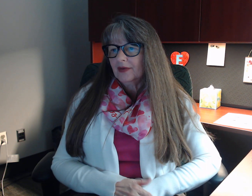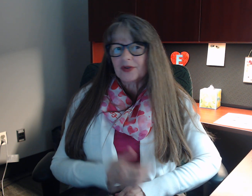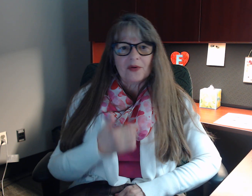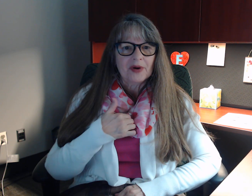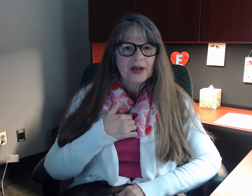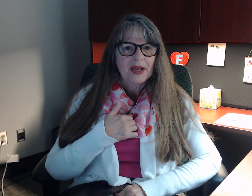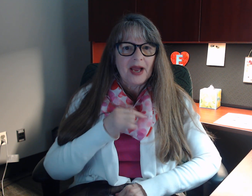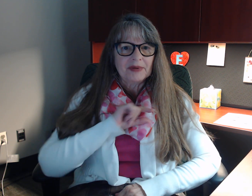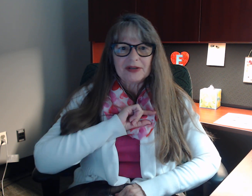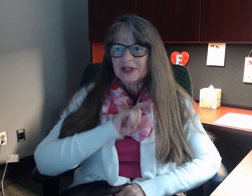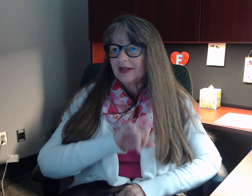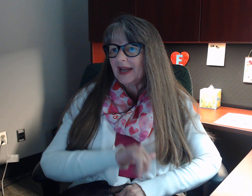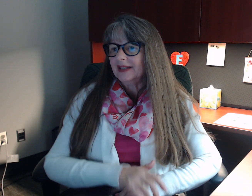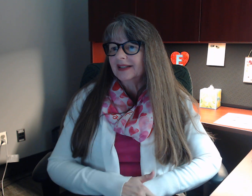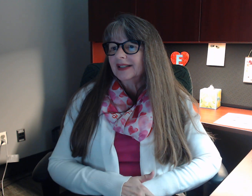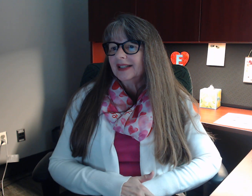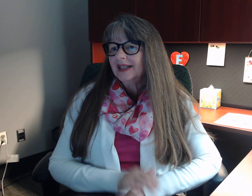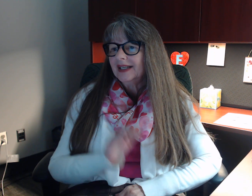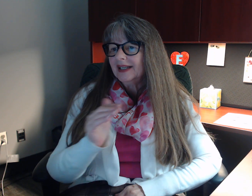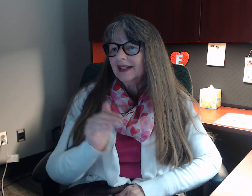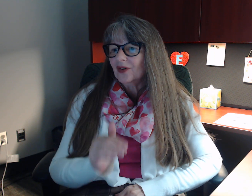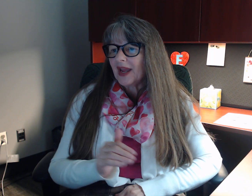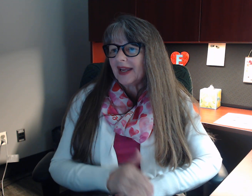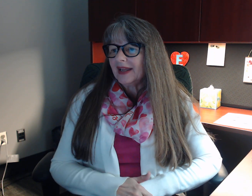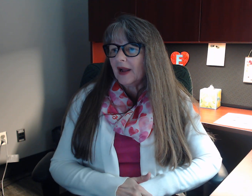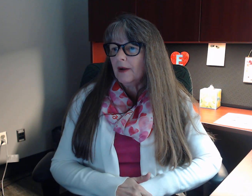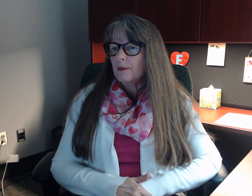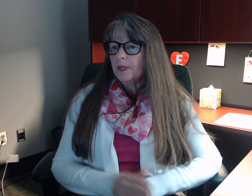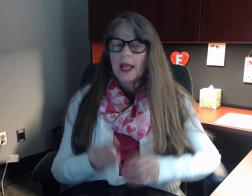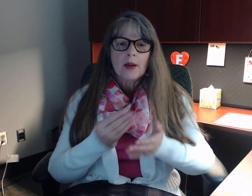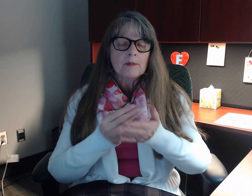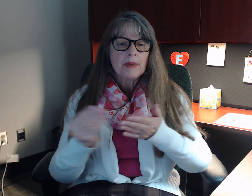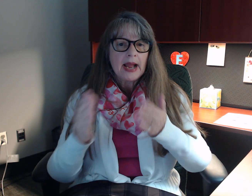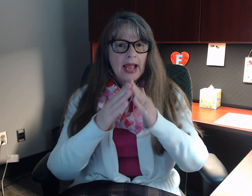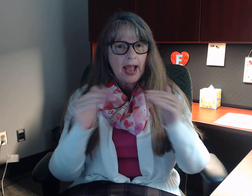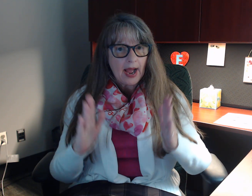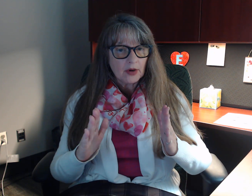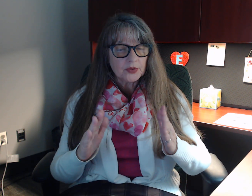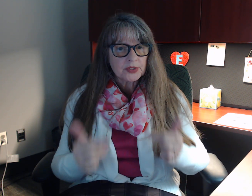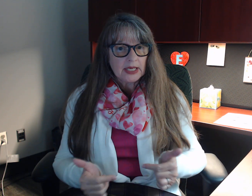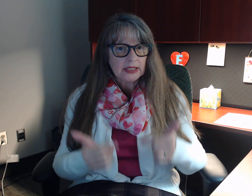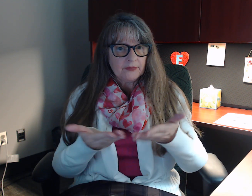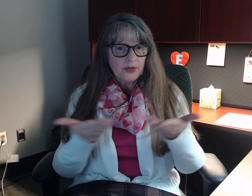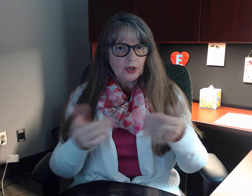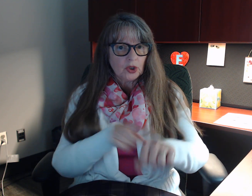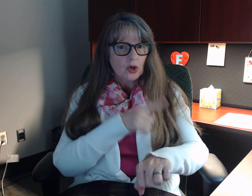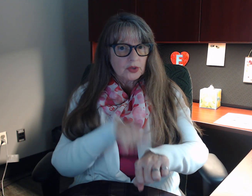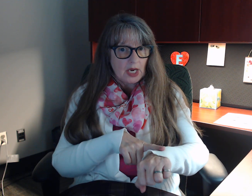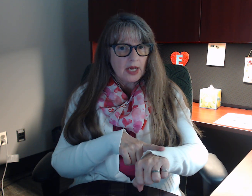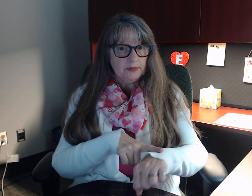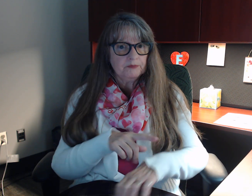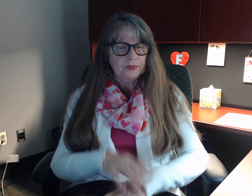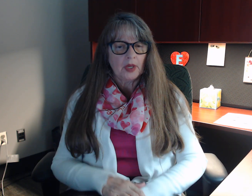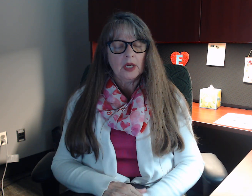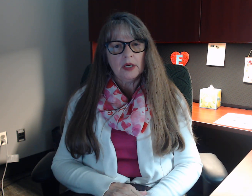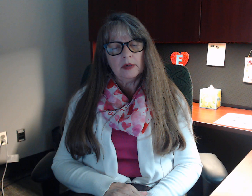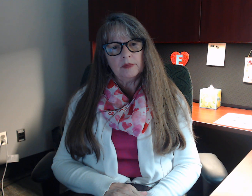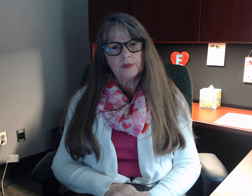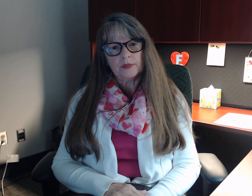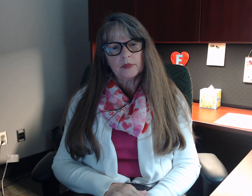so I'm guilty of that. Okay, buy a house and live there a long time. Don't